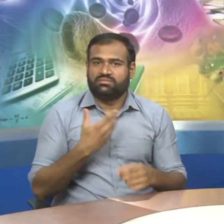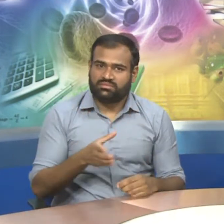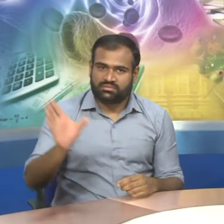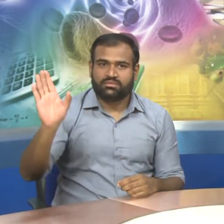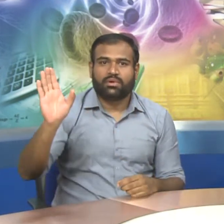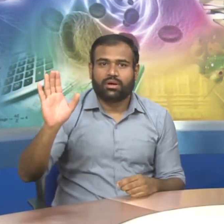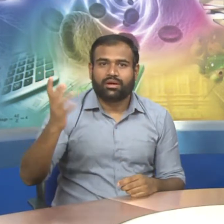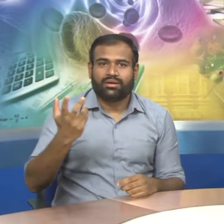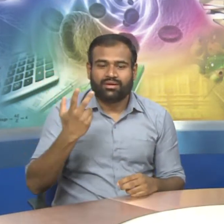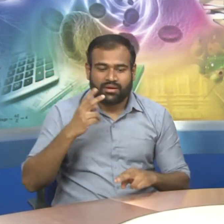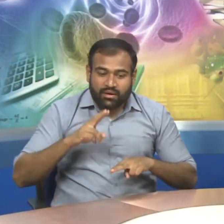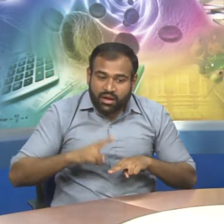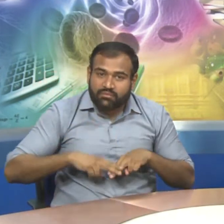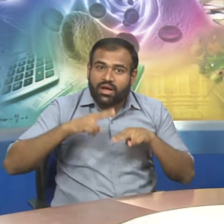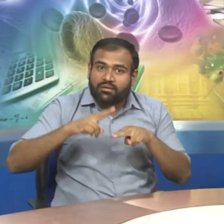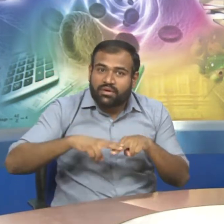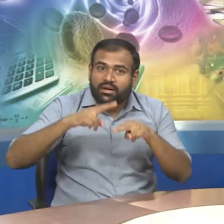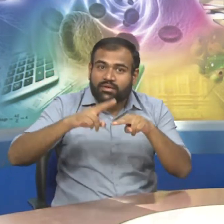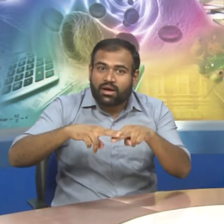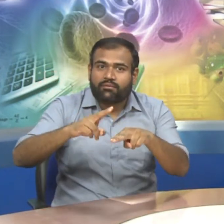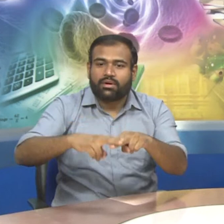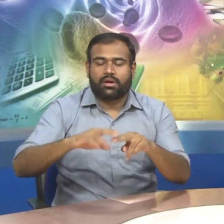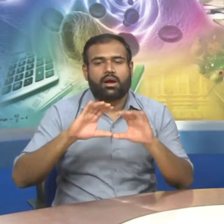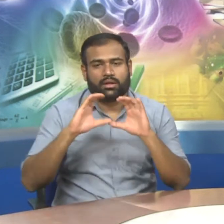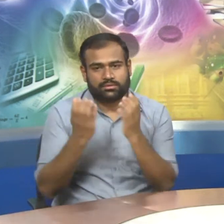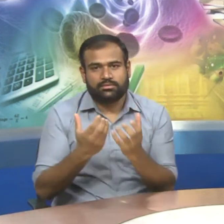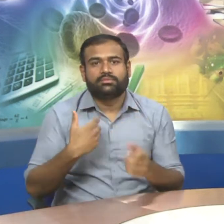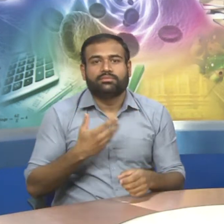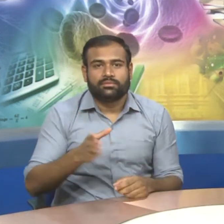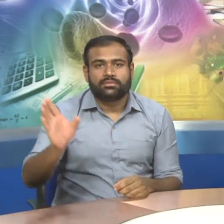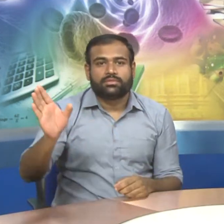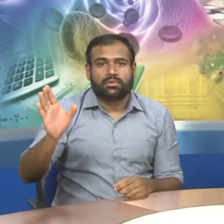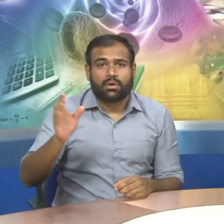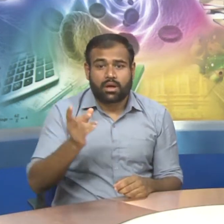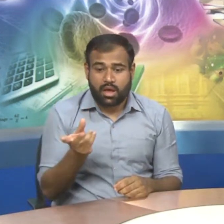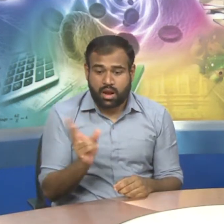Class go Friday. It means I go to class every Friday.